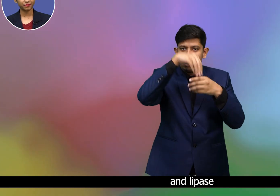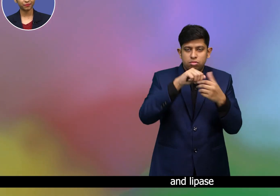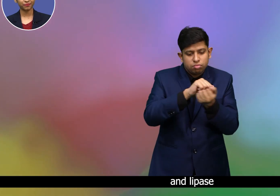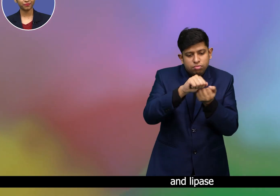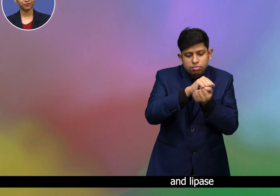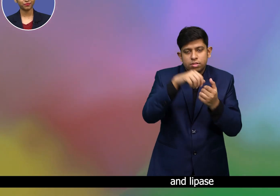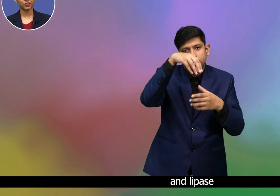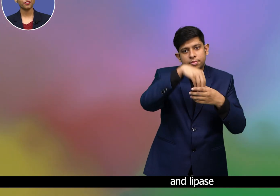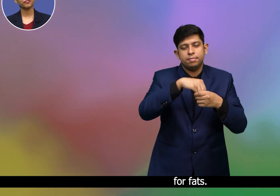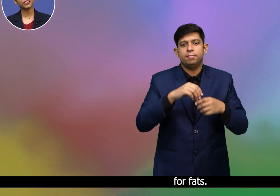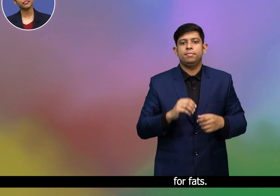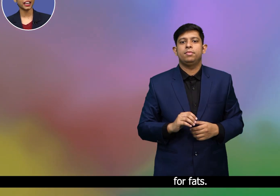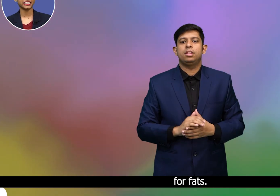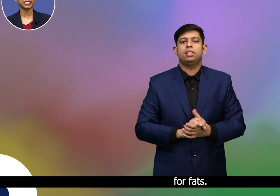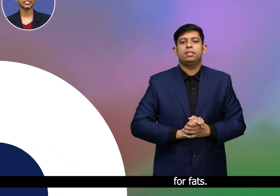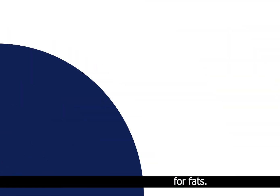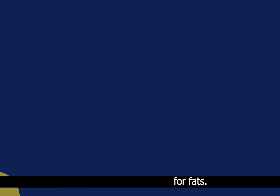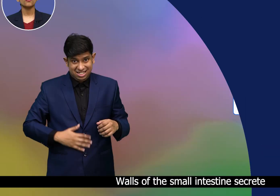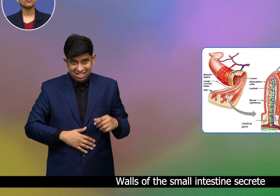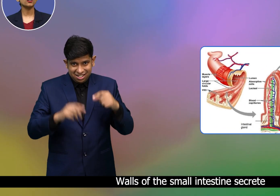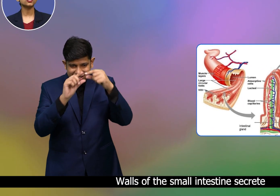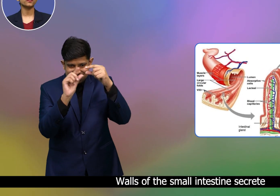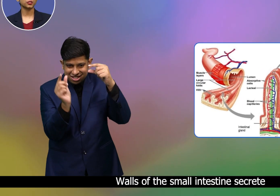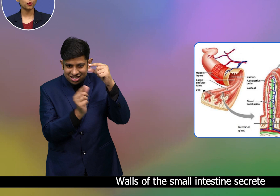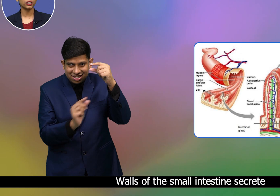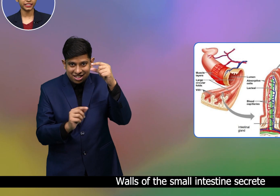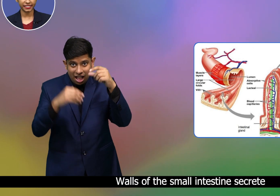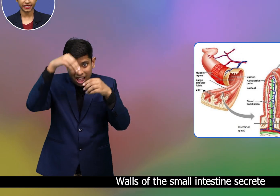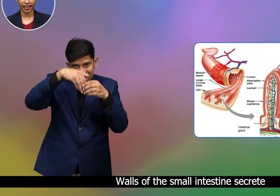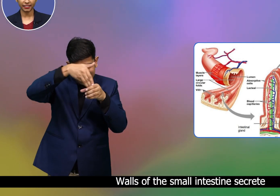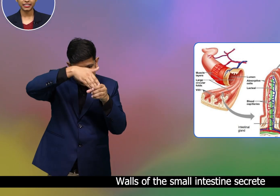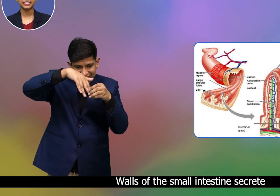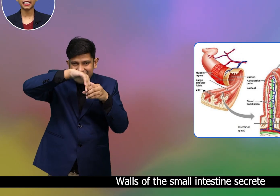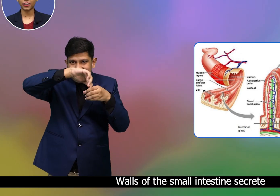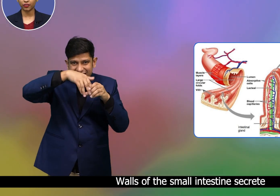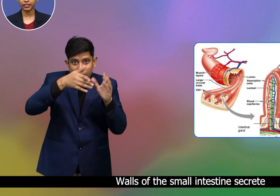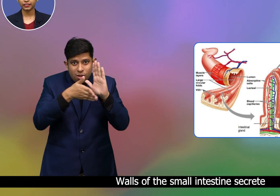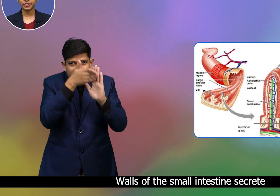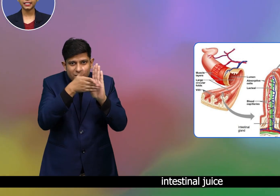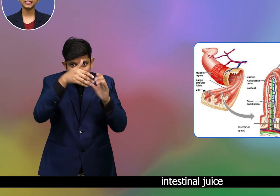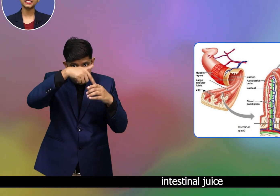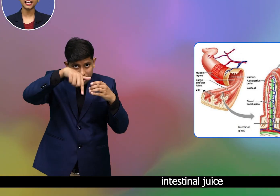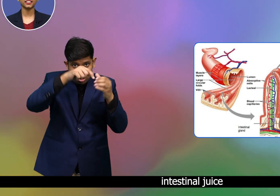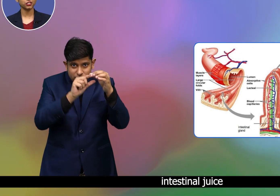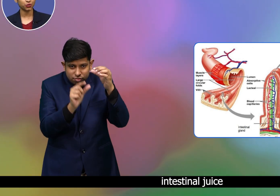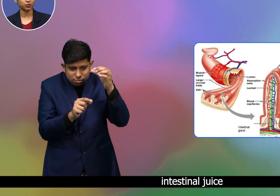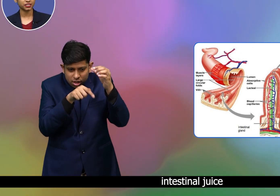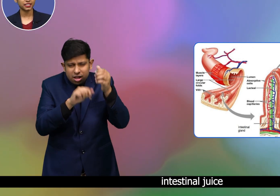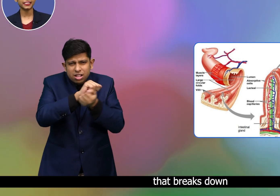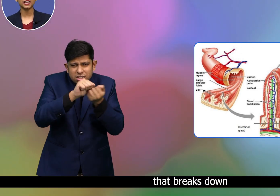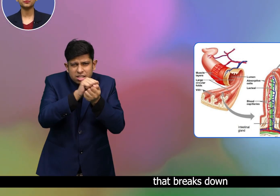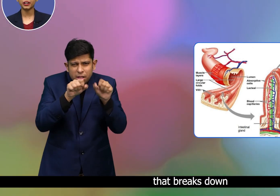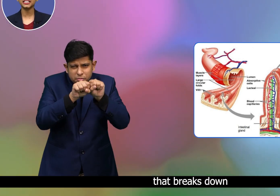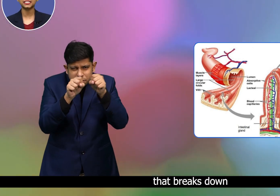lipase for fats. Walls of the small intestine secrete intestinal